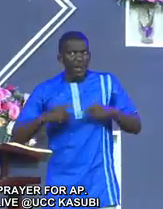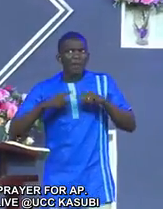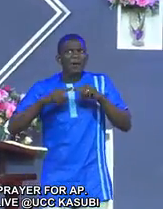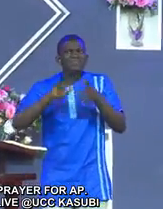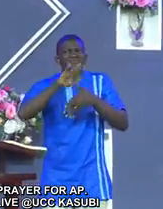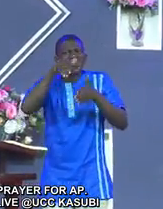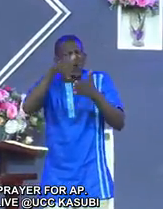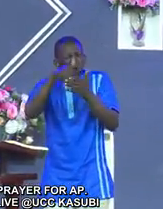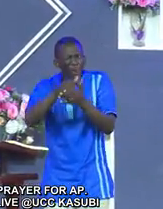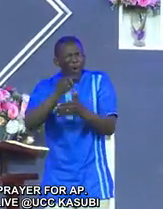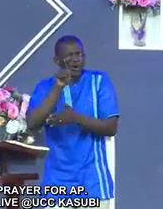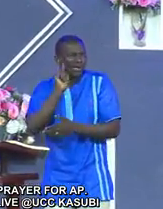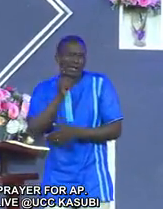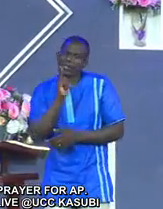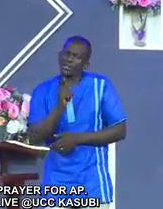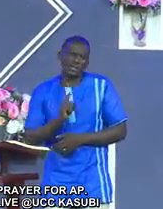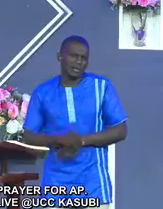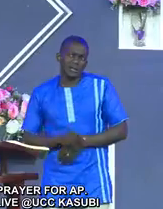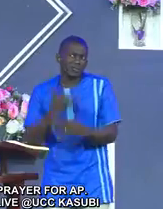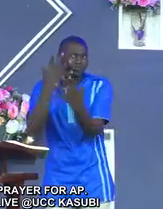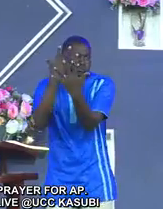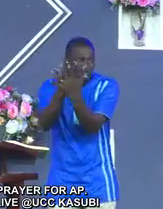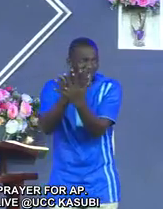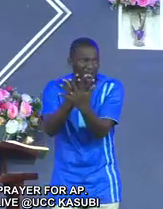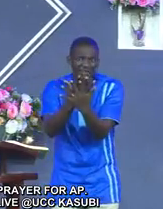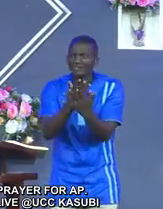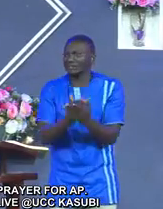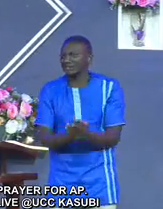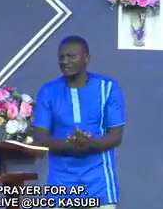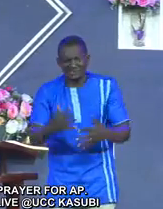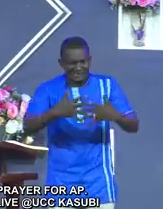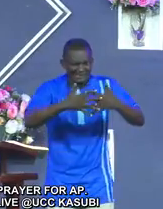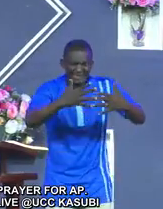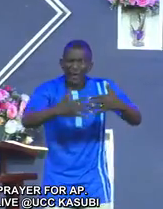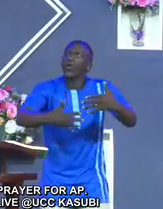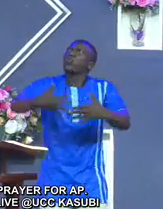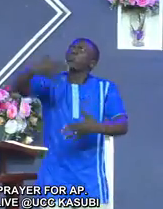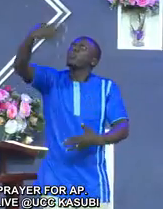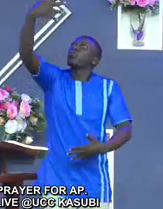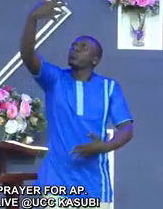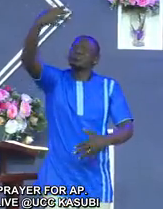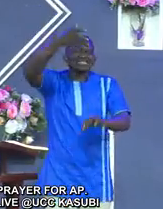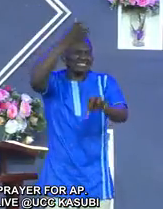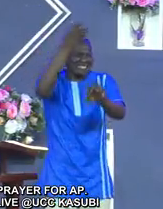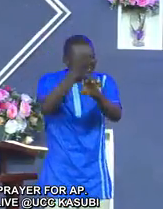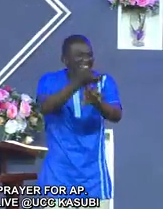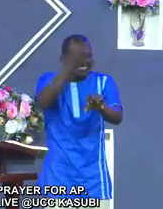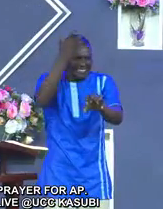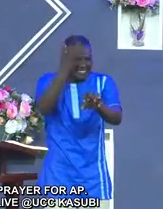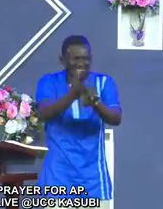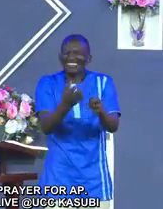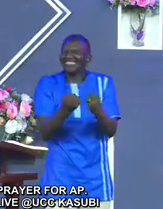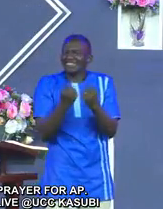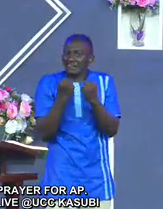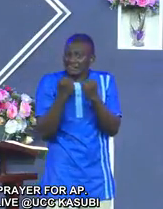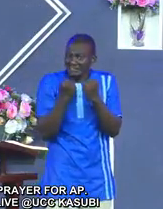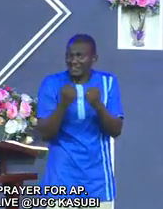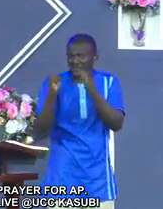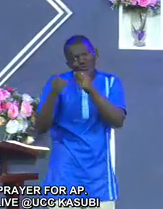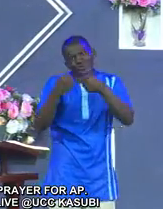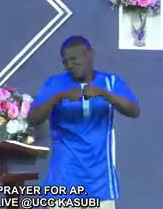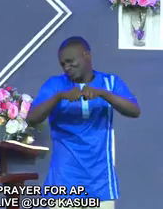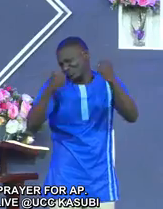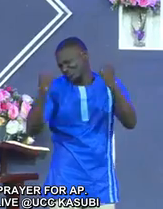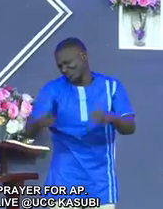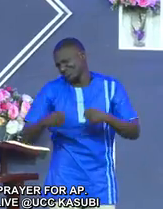gonna bagakolera ebijinga biwanvu. But all prisons have iron gates that are long. And they are